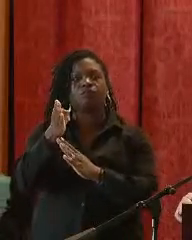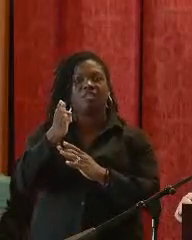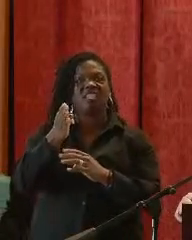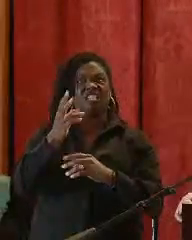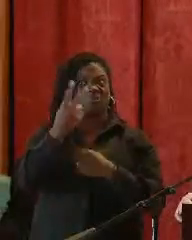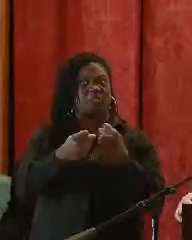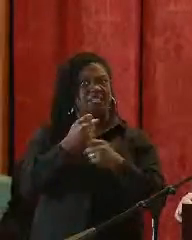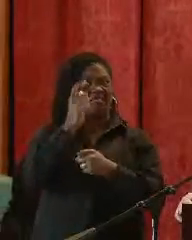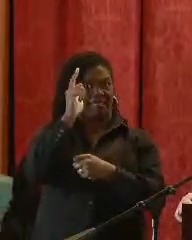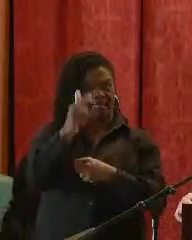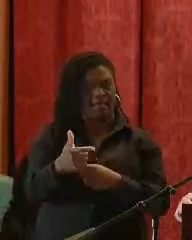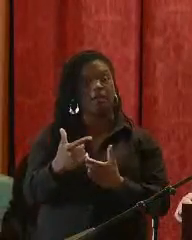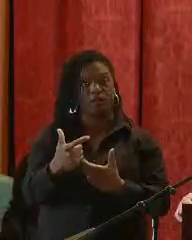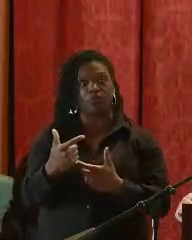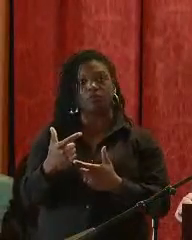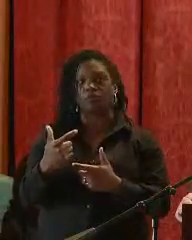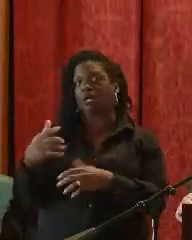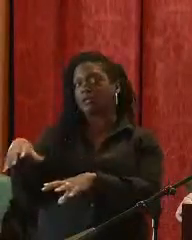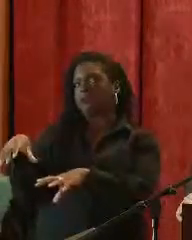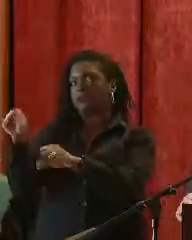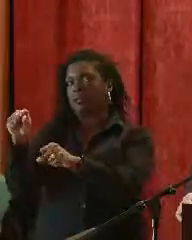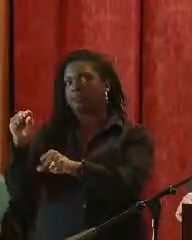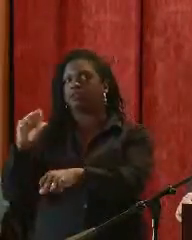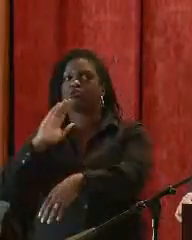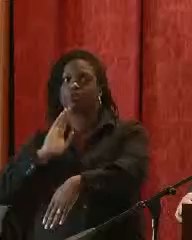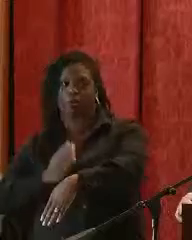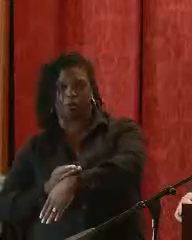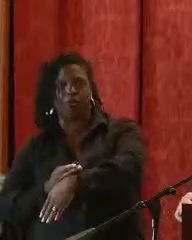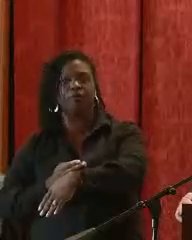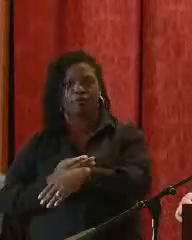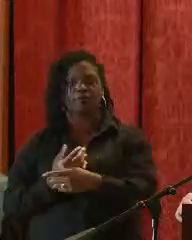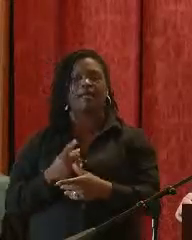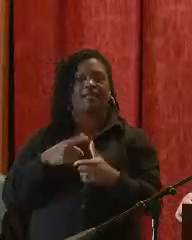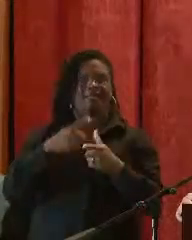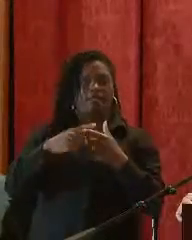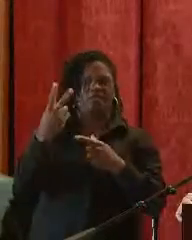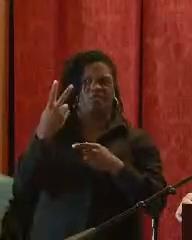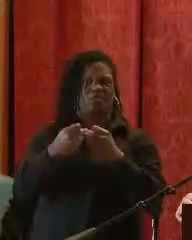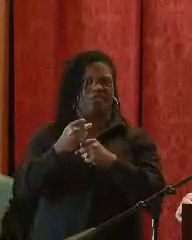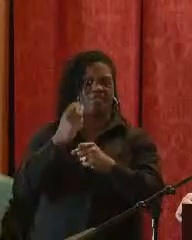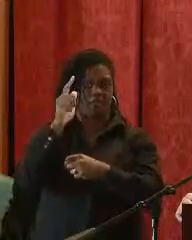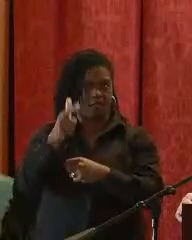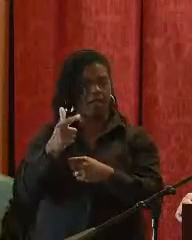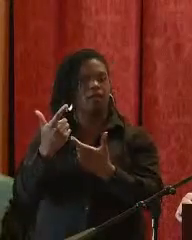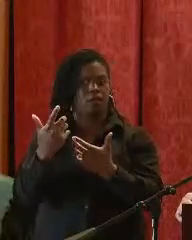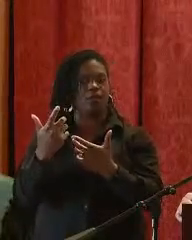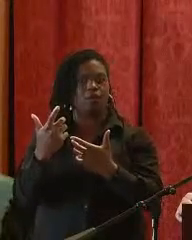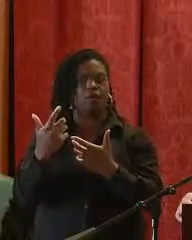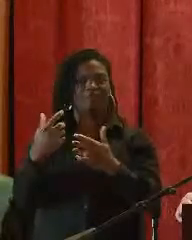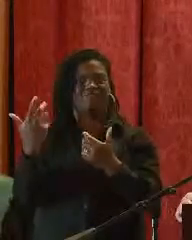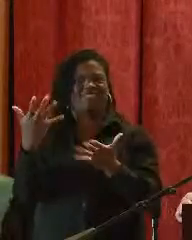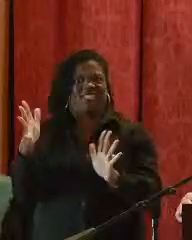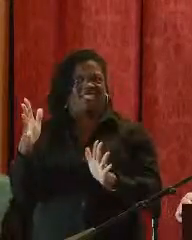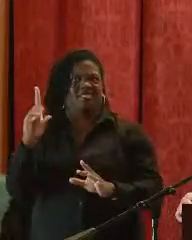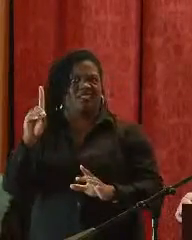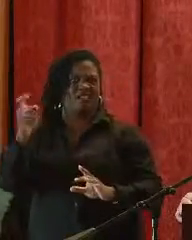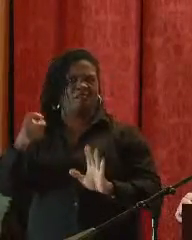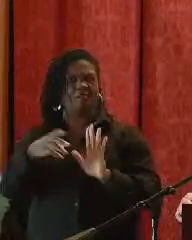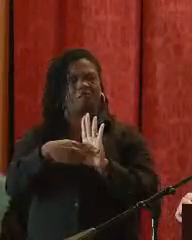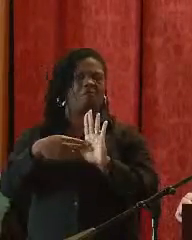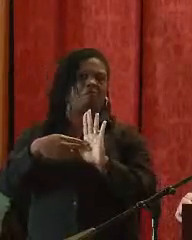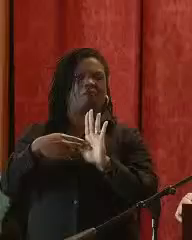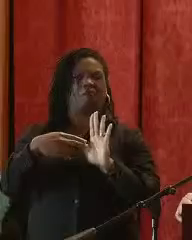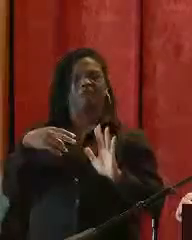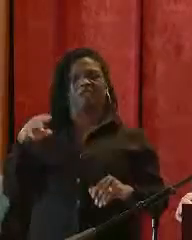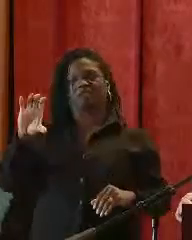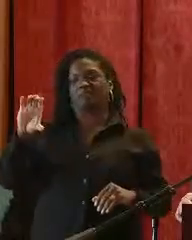life. She was adopted. She was a year old, and 2 years later, she was diagnosed with cerebral palsy. So the bottom line was now we had 2 children who both